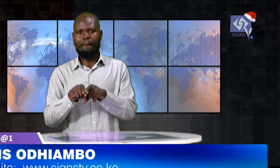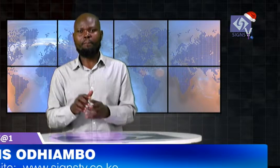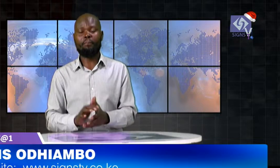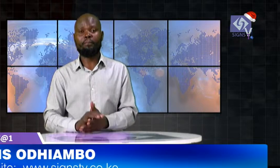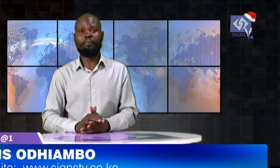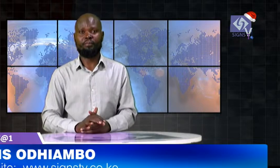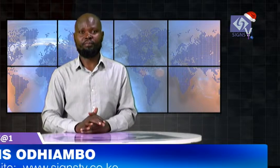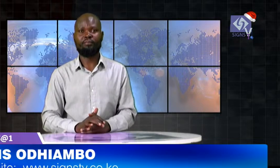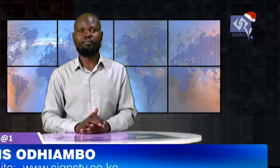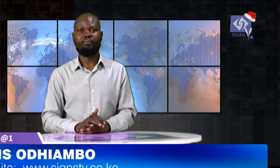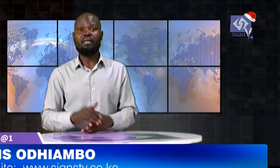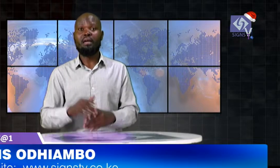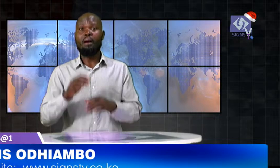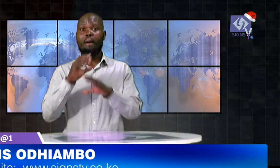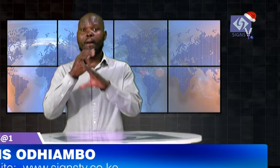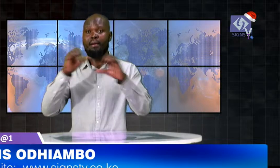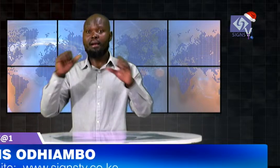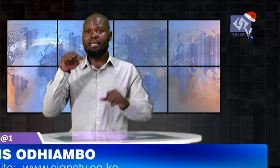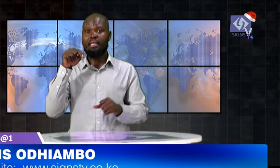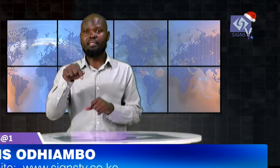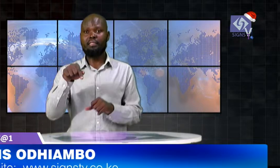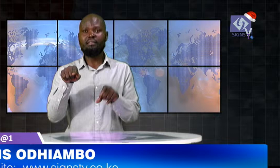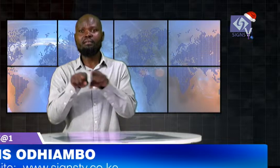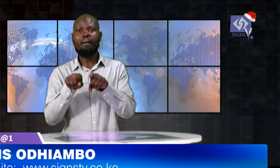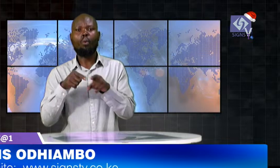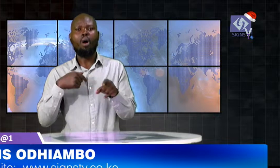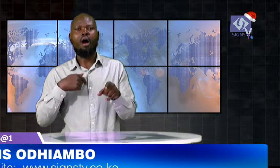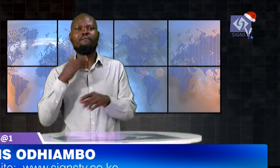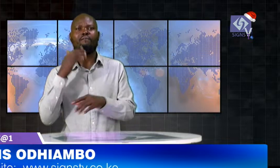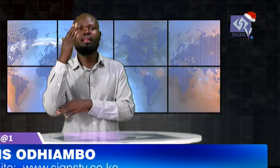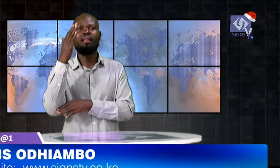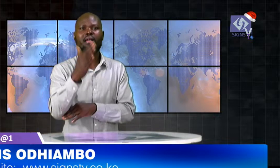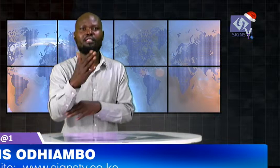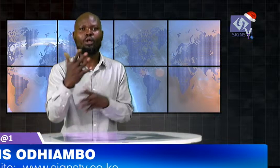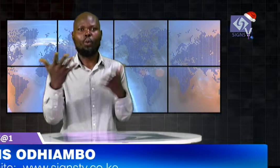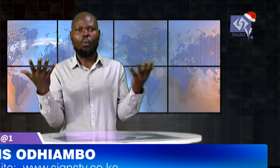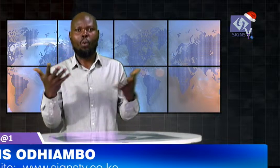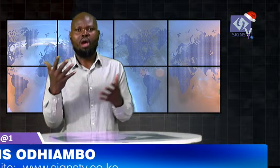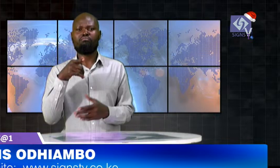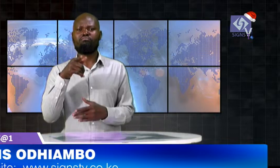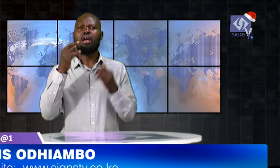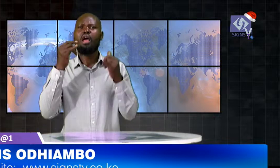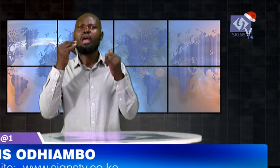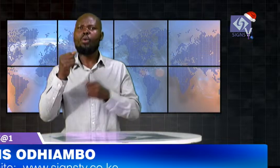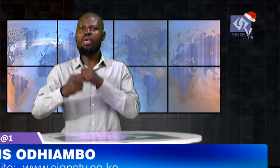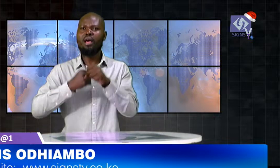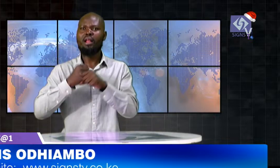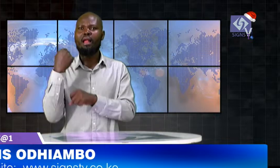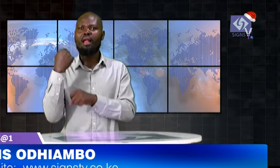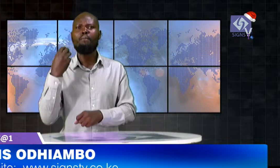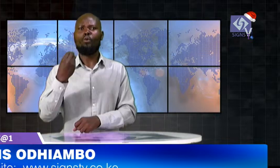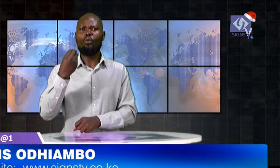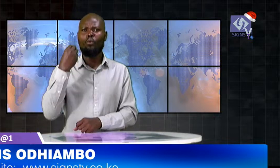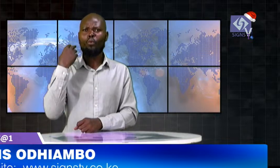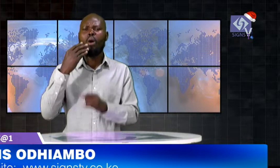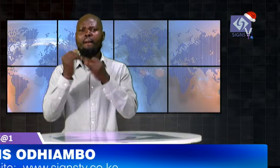And away from that news update, we have President William Ruto in his New Year address acknowledged